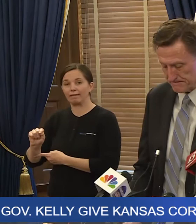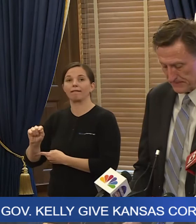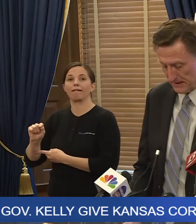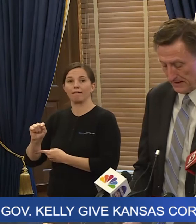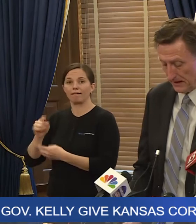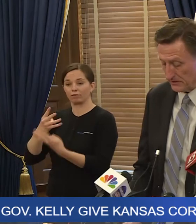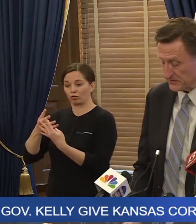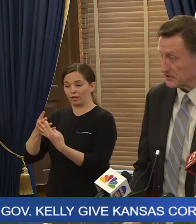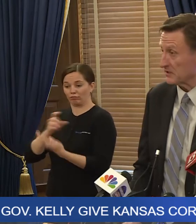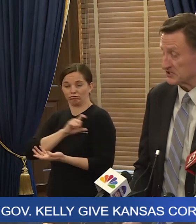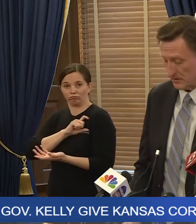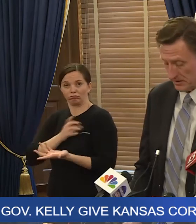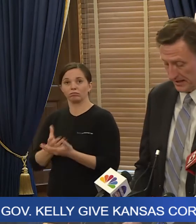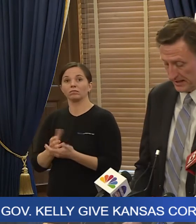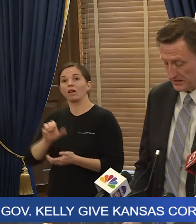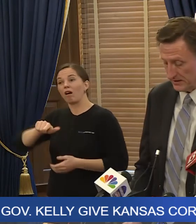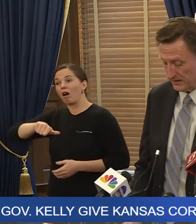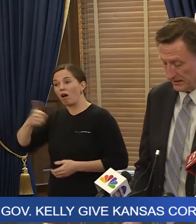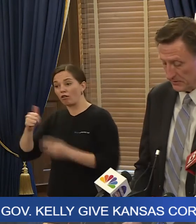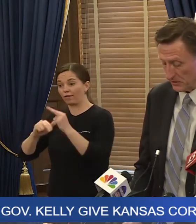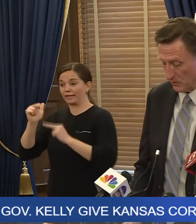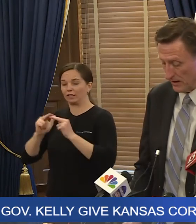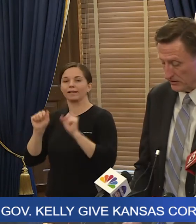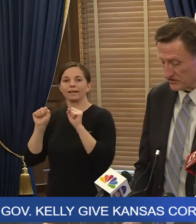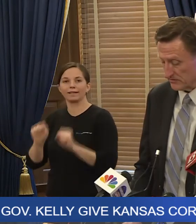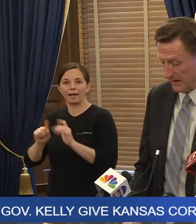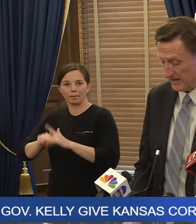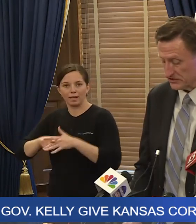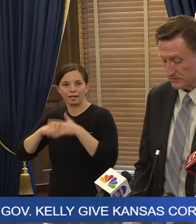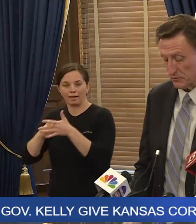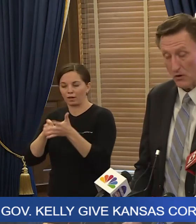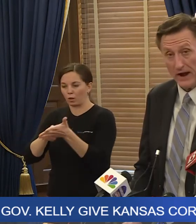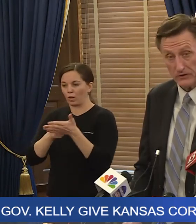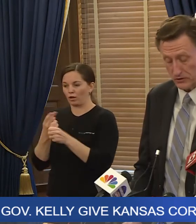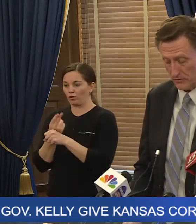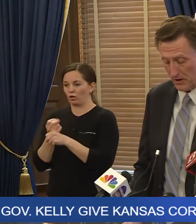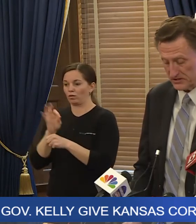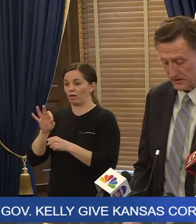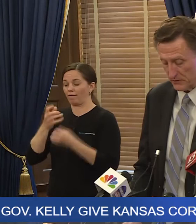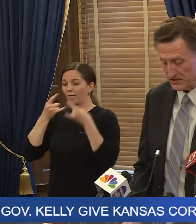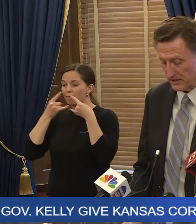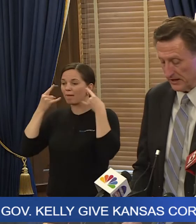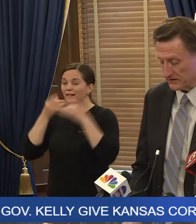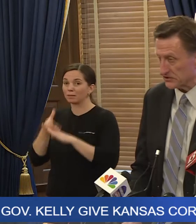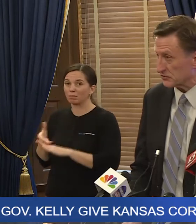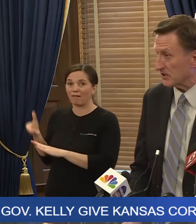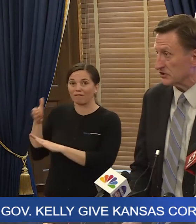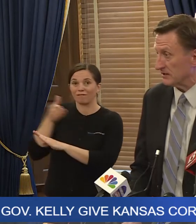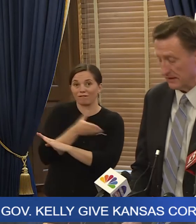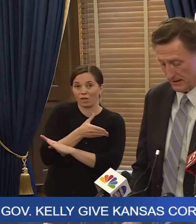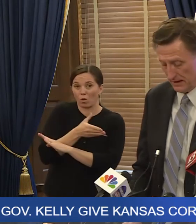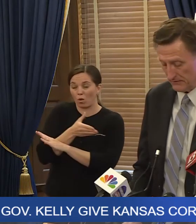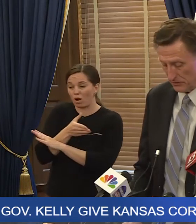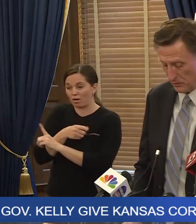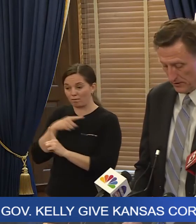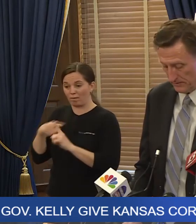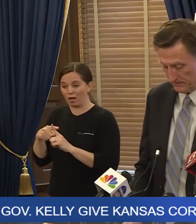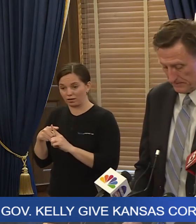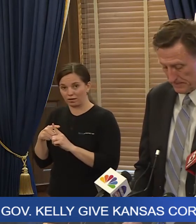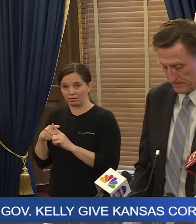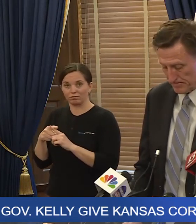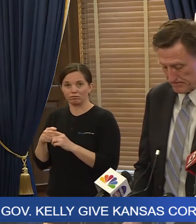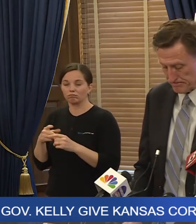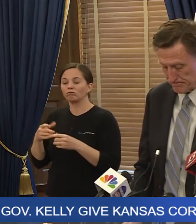Facility. Other facilities can begin the required use of masks prior to a positive resident at the discretion of the